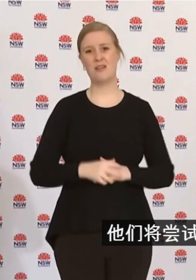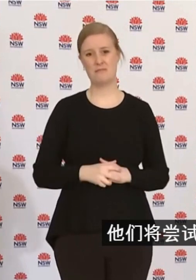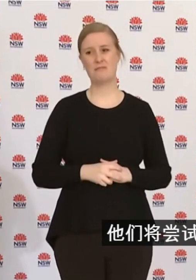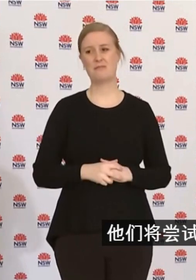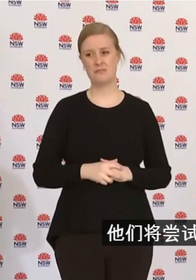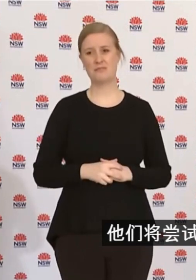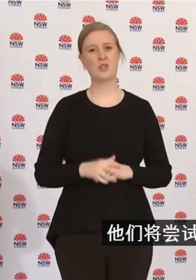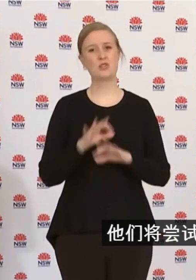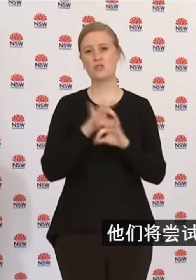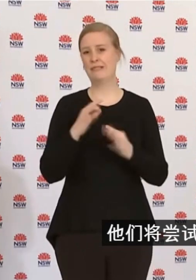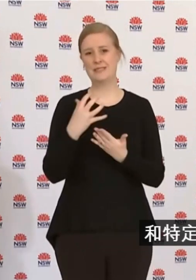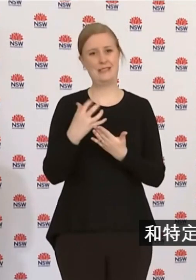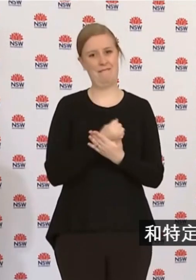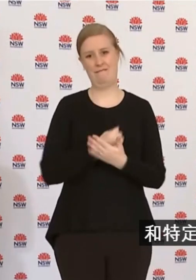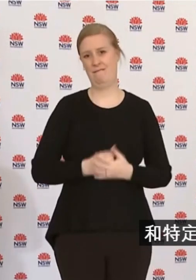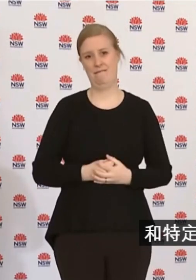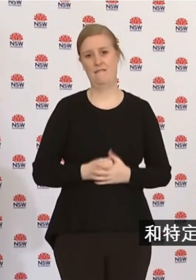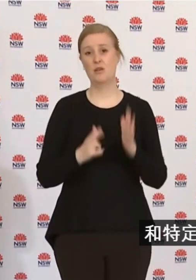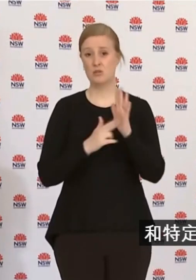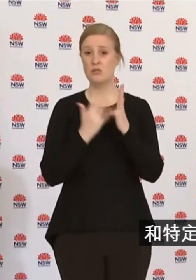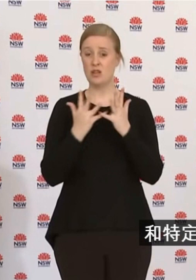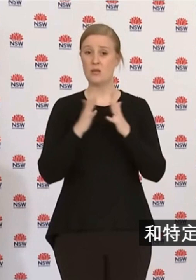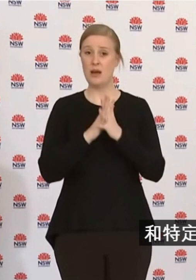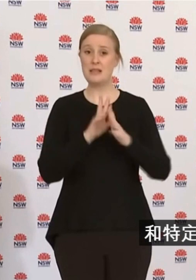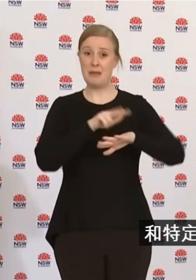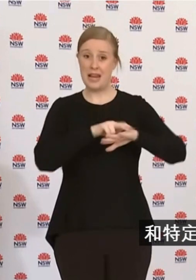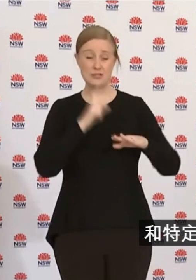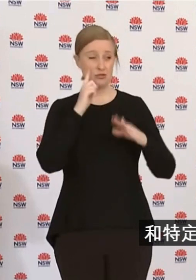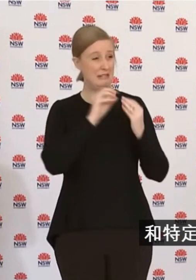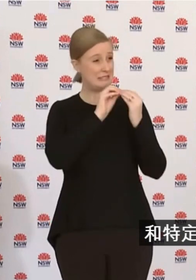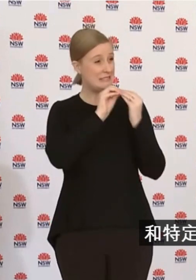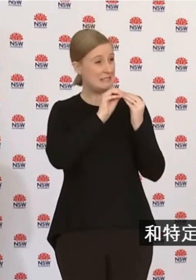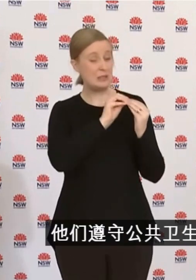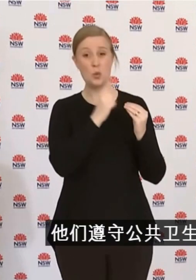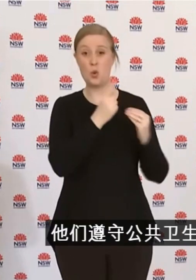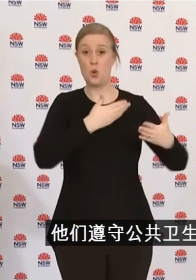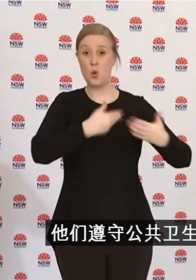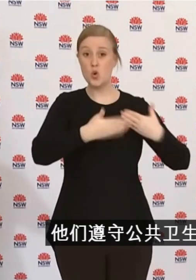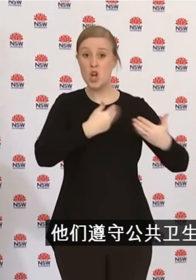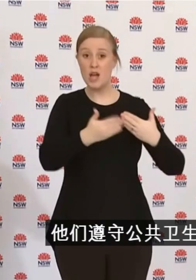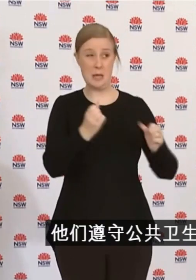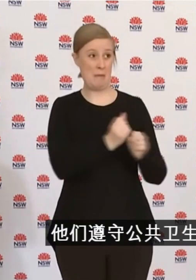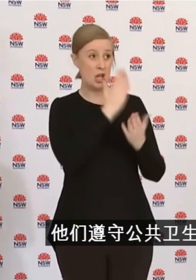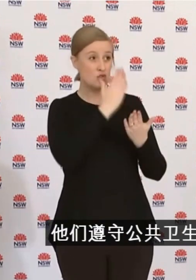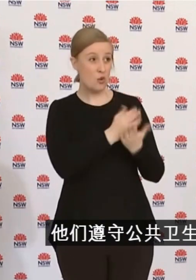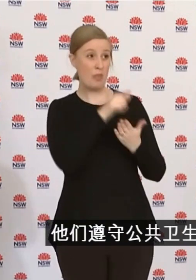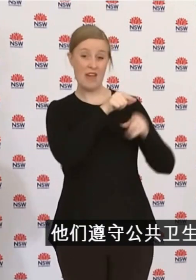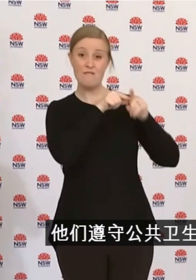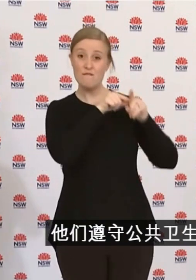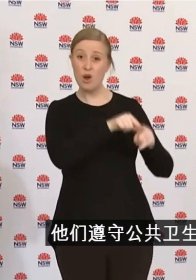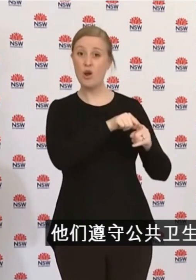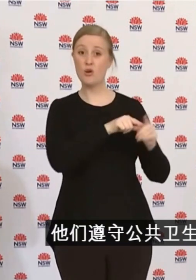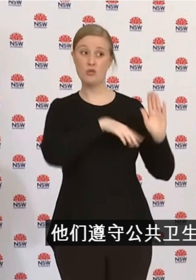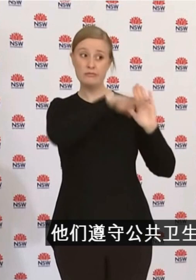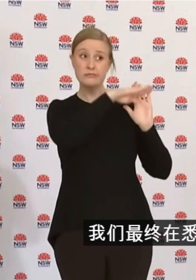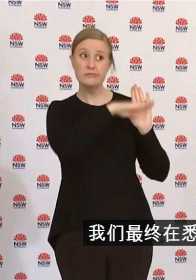try and work with the organisers and the specific group leaders to make sure that they comply with the public health orders,